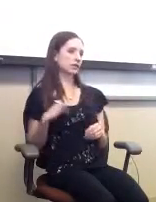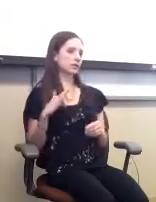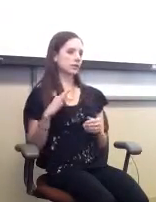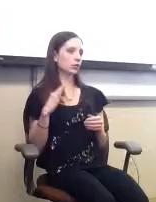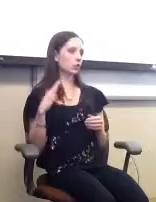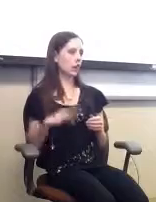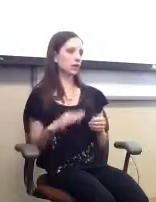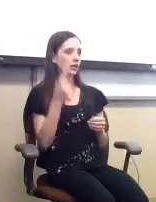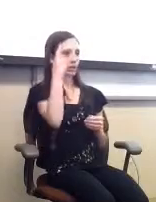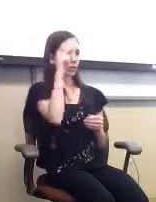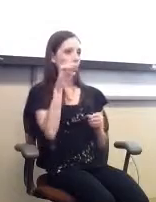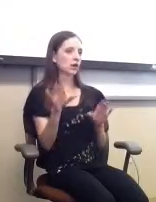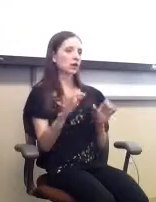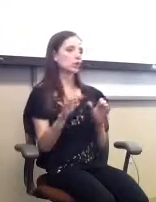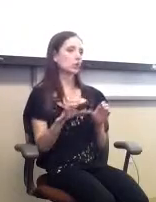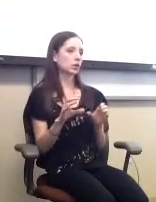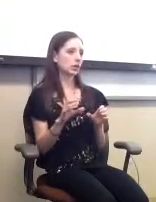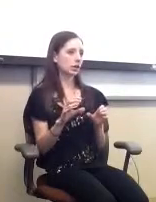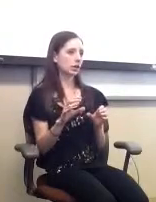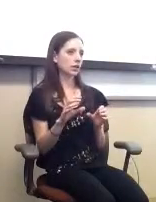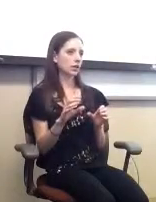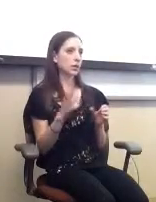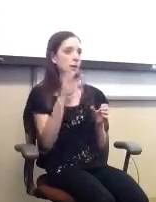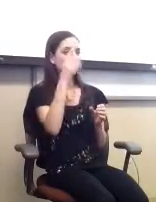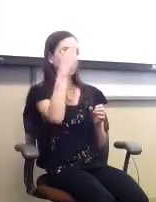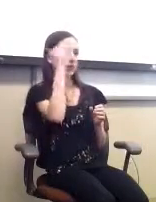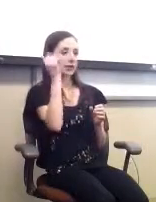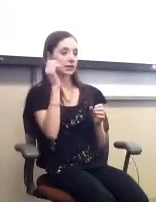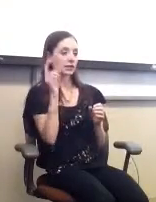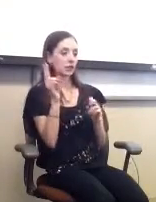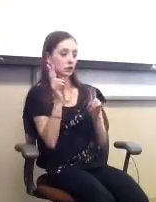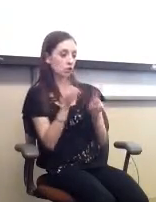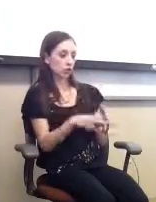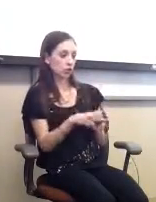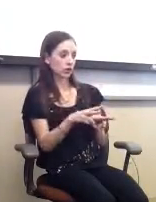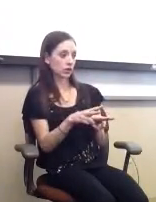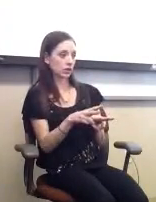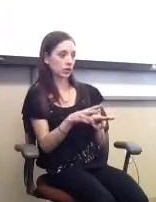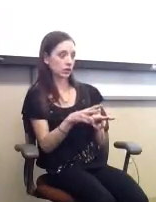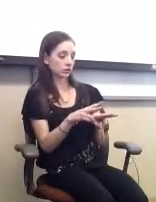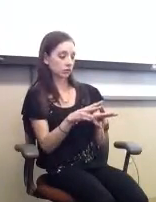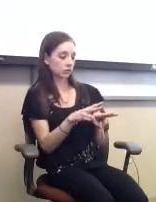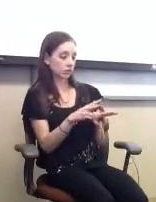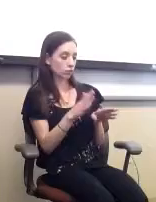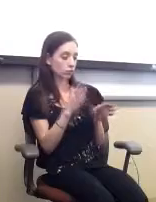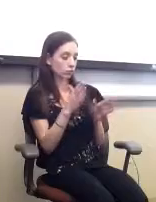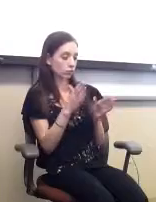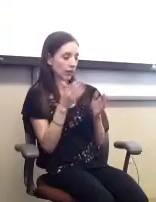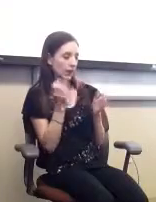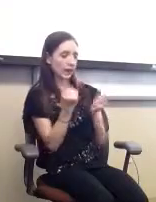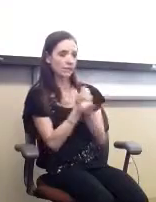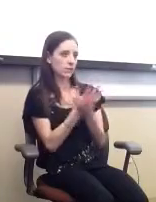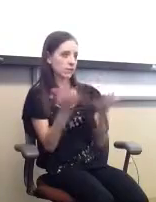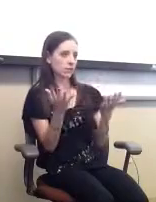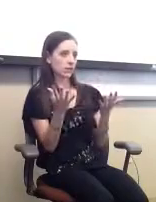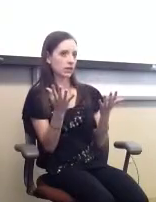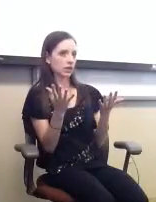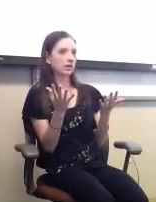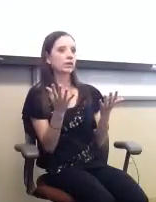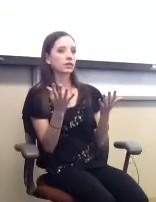Because they are looking extremely close. And there's a whole philosophical debate that's going to rear its ugly head. And it'll be